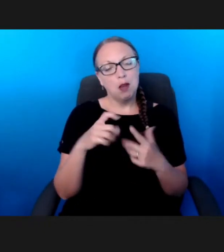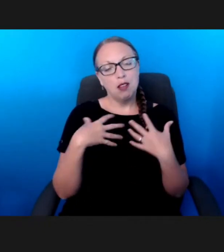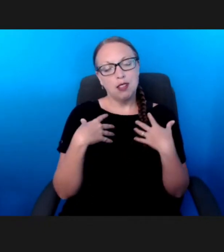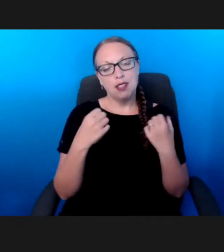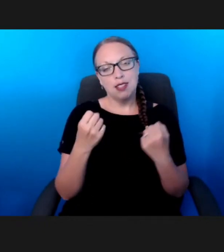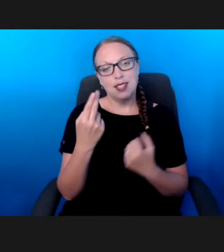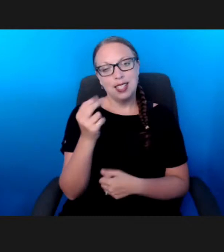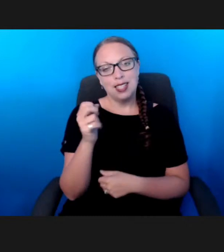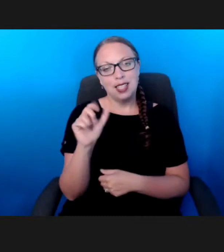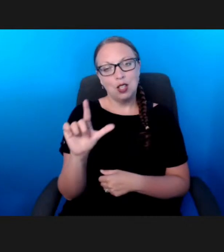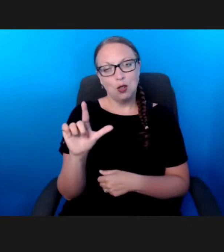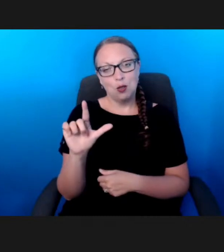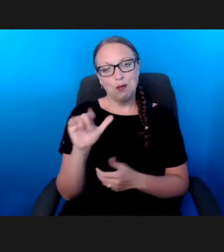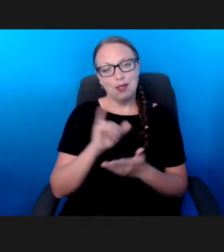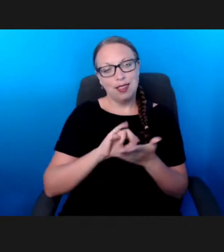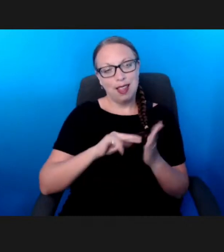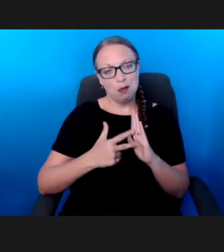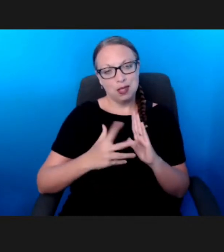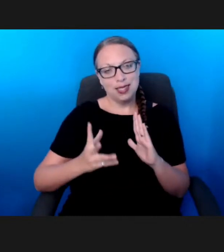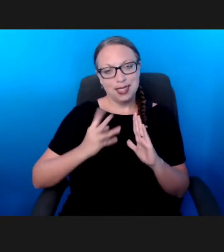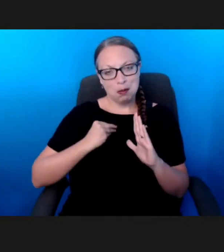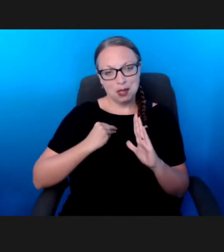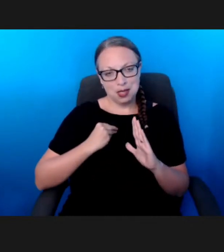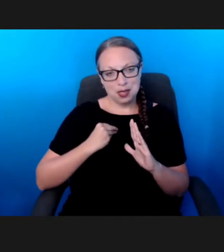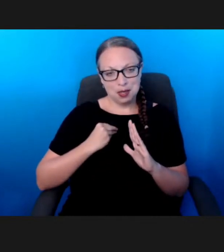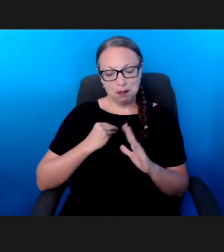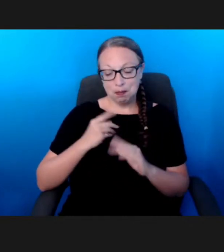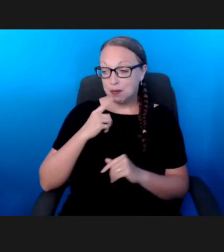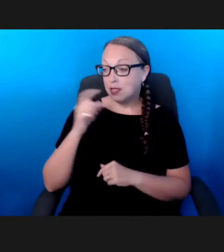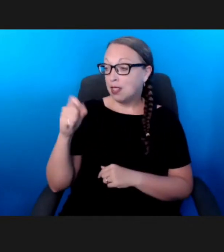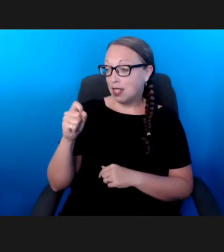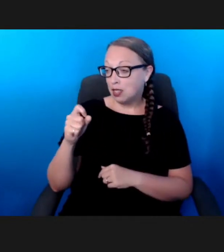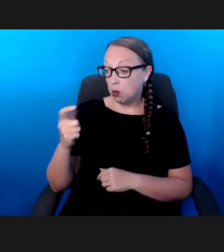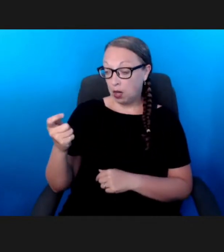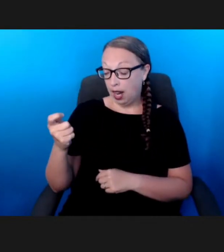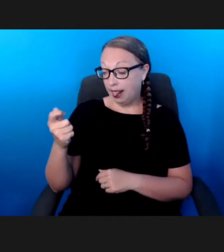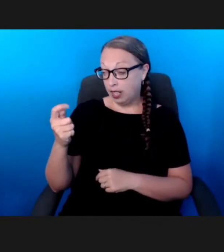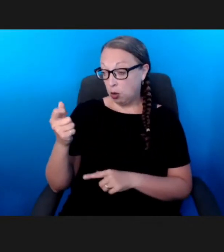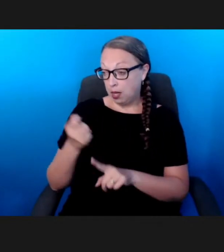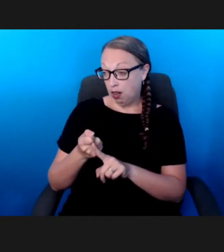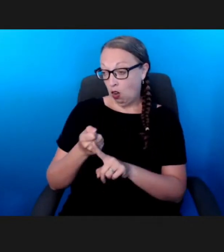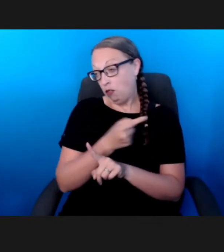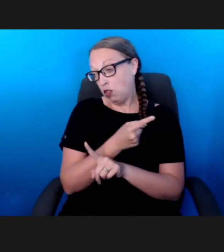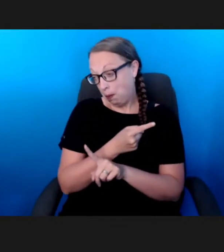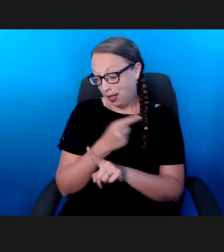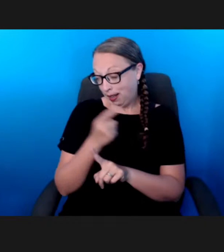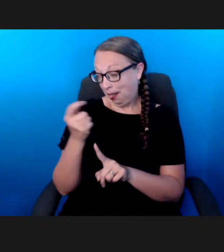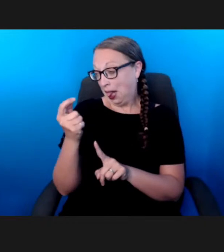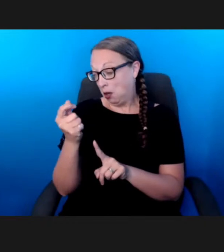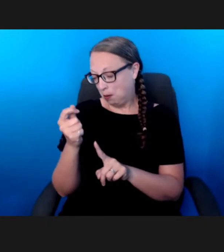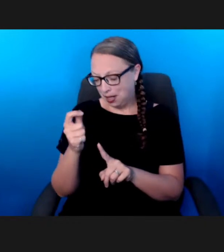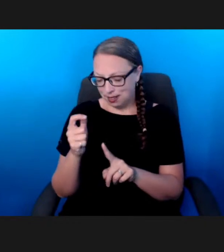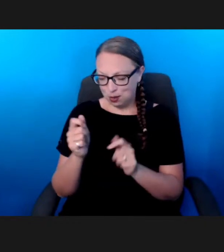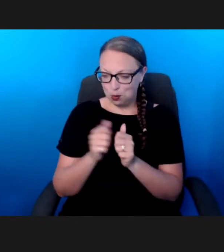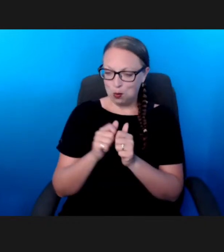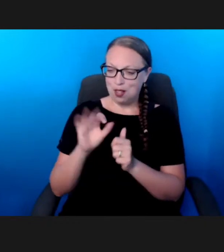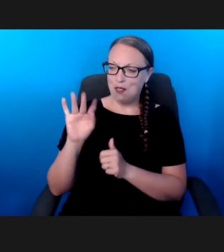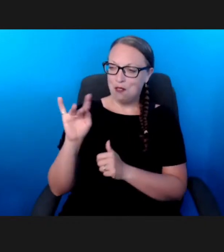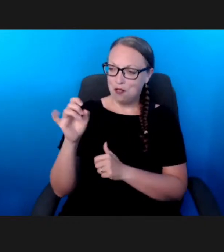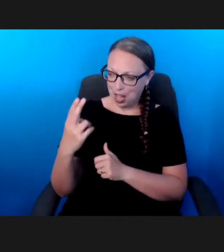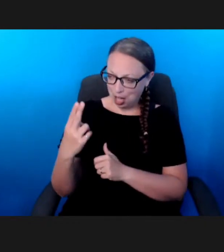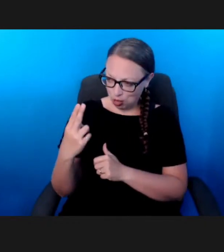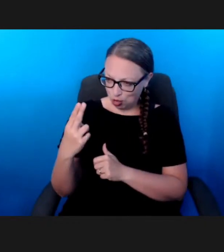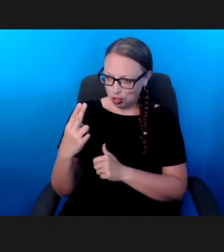acceptance. Absolutely. We kind of got a little off track here with Fletch's kind